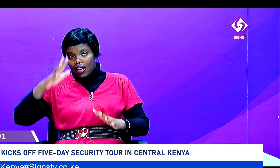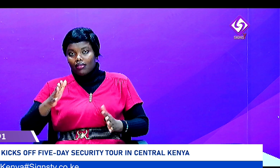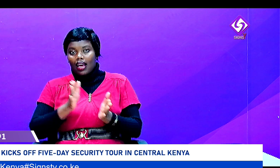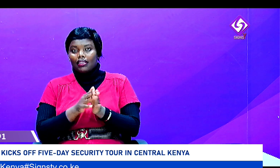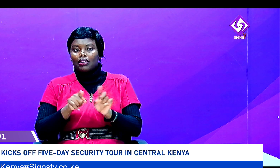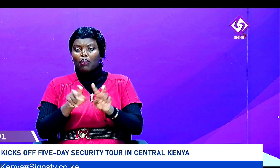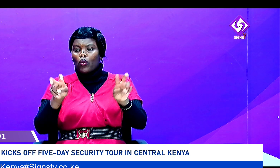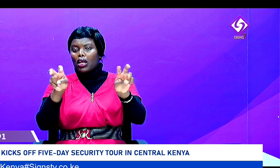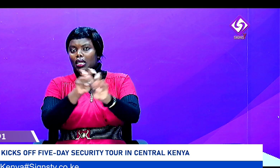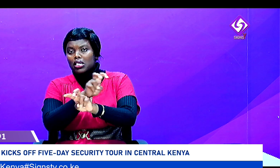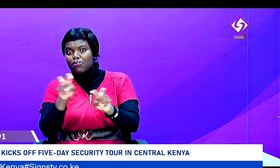registration exercises.